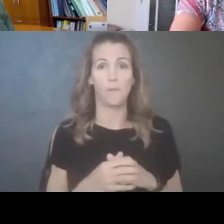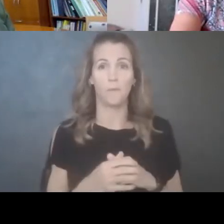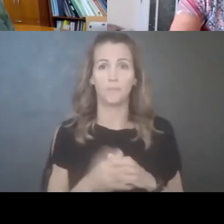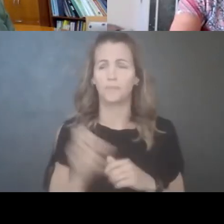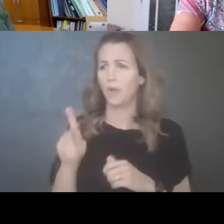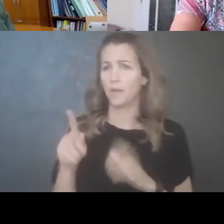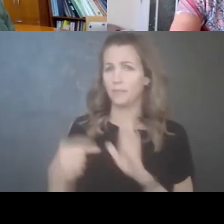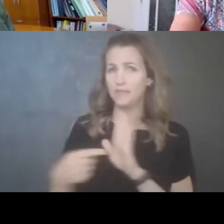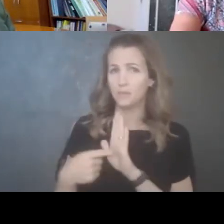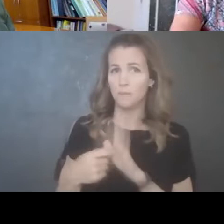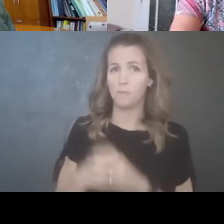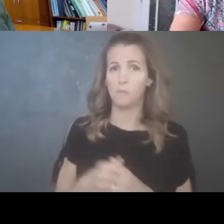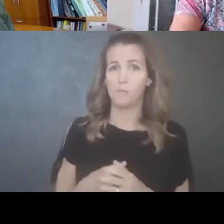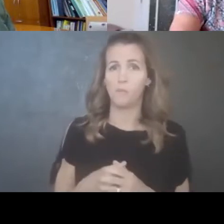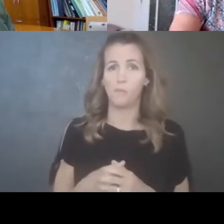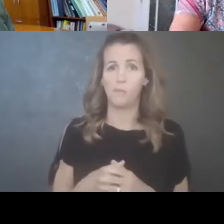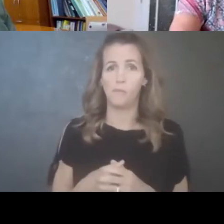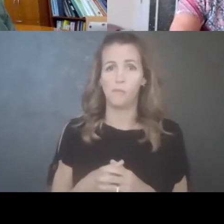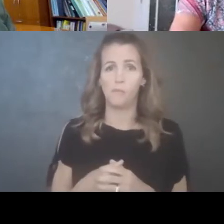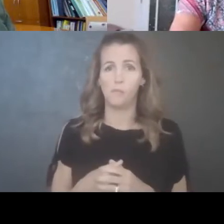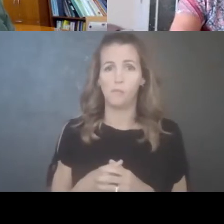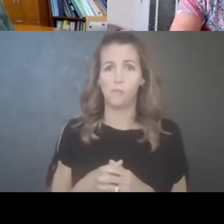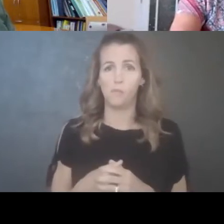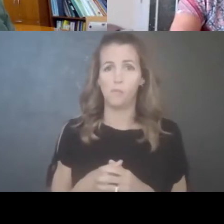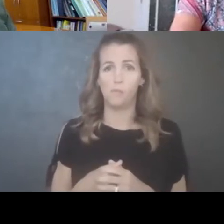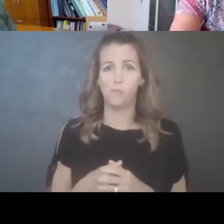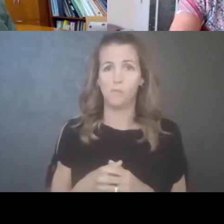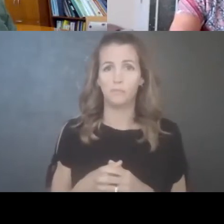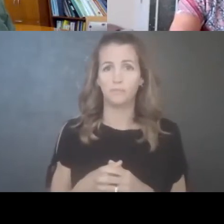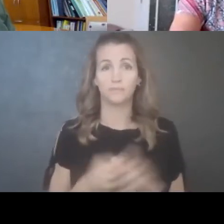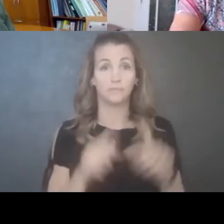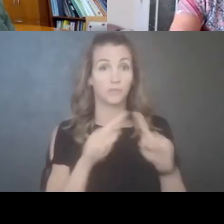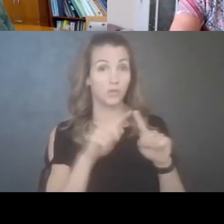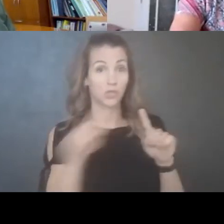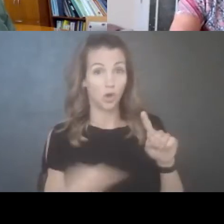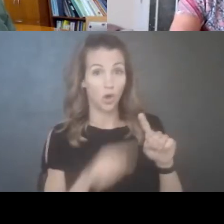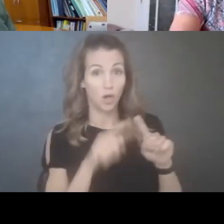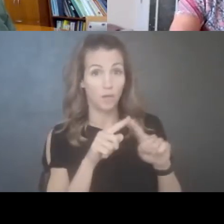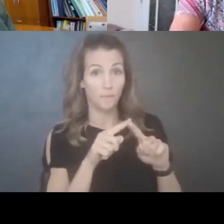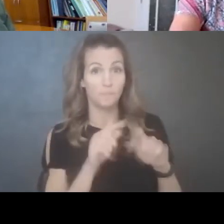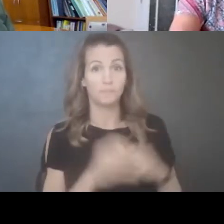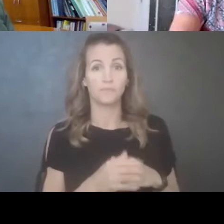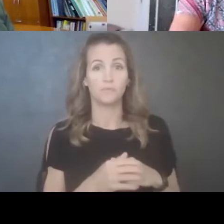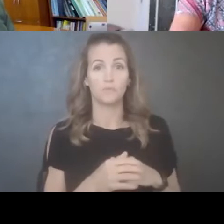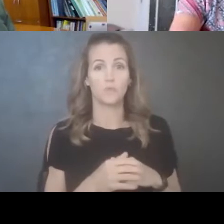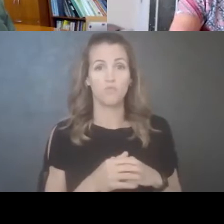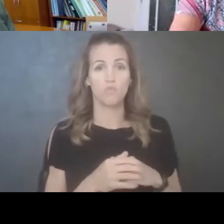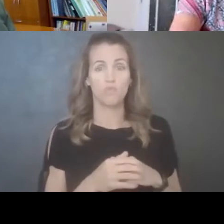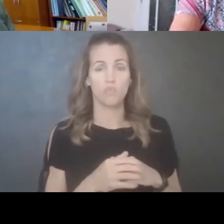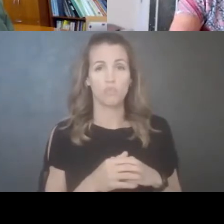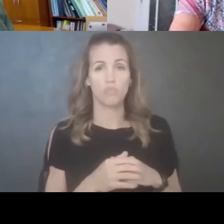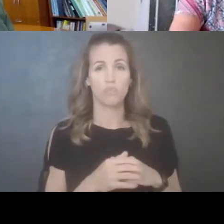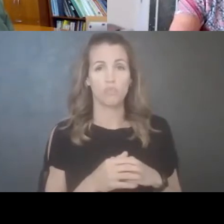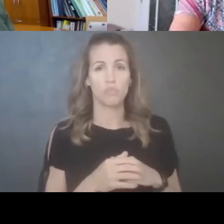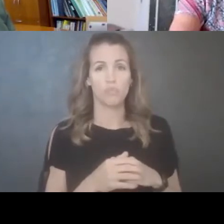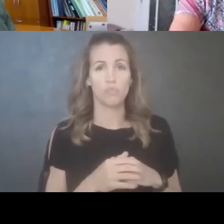one? Send it to you. The circle. The circle, okay. Now we're gonna go